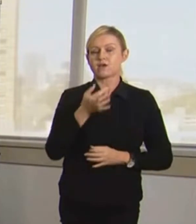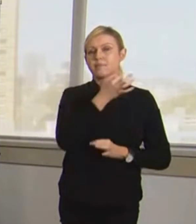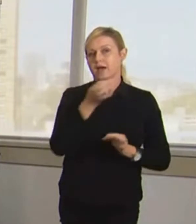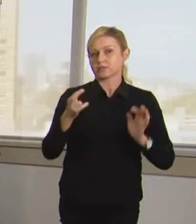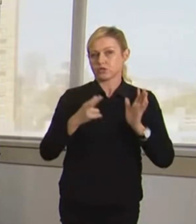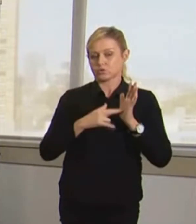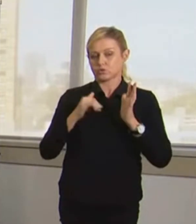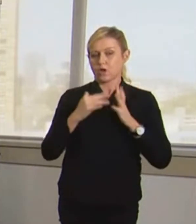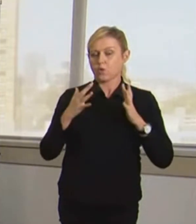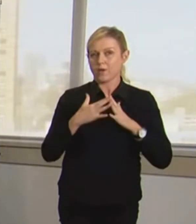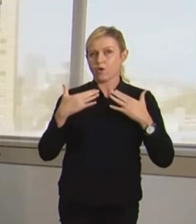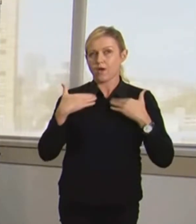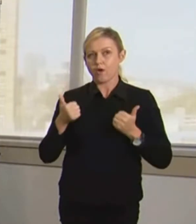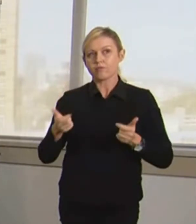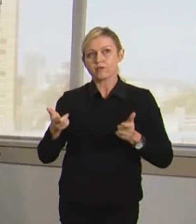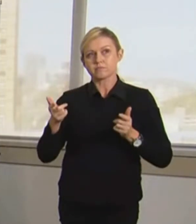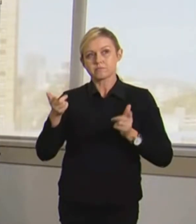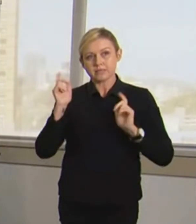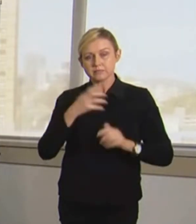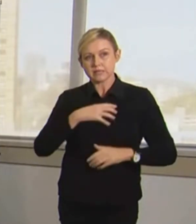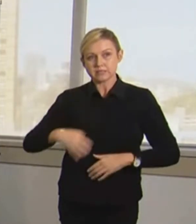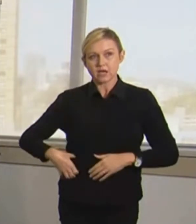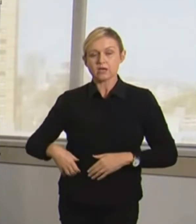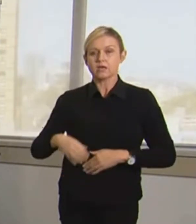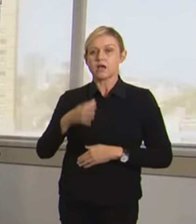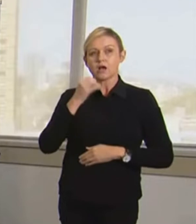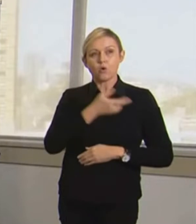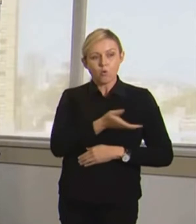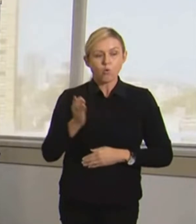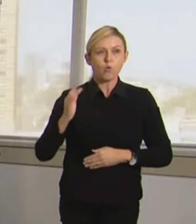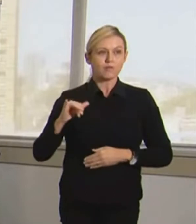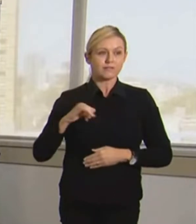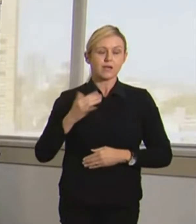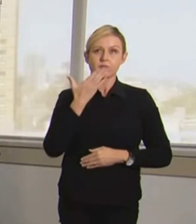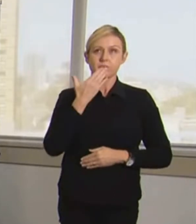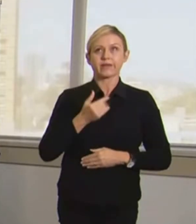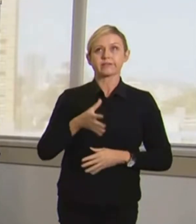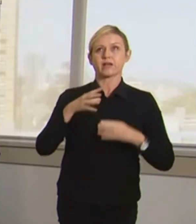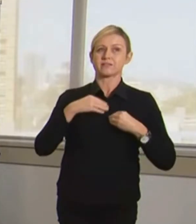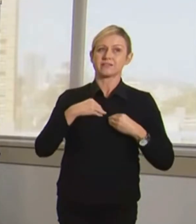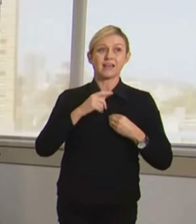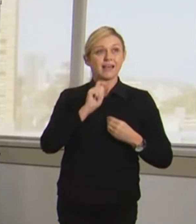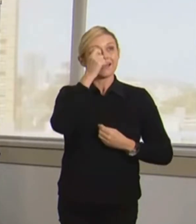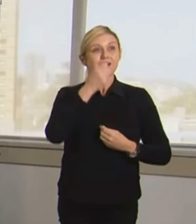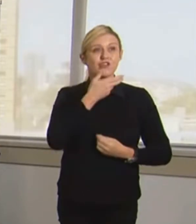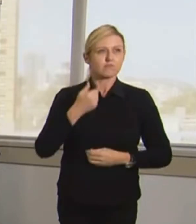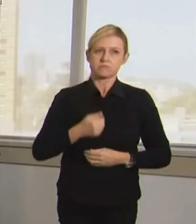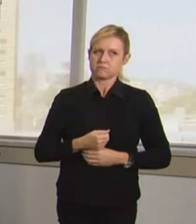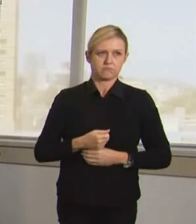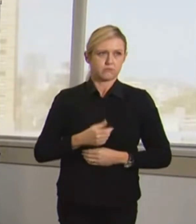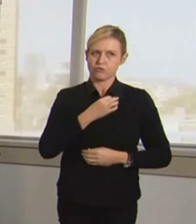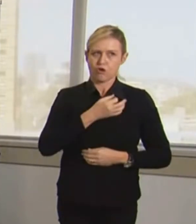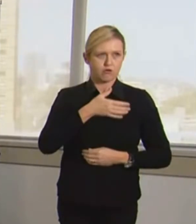Wales Health Minister, I'm asking all the staff just to be accepting, hopefully, of what is quite an uncomfortable test, but on a